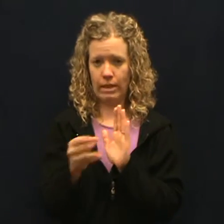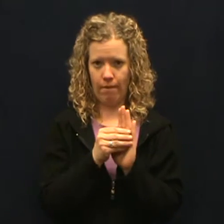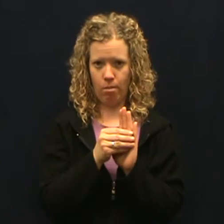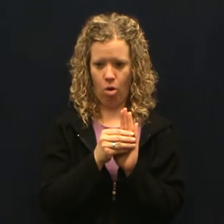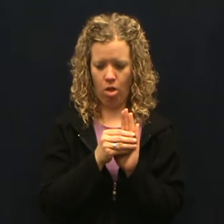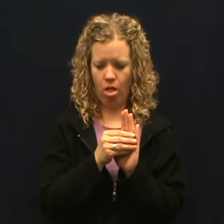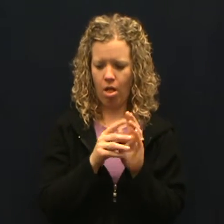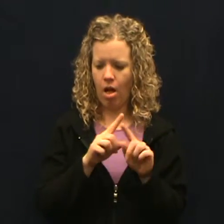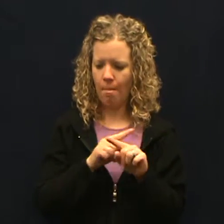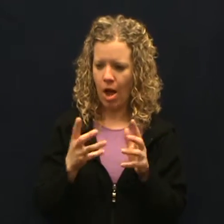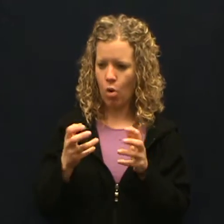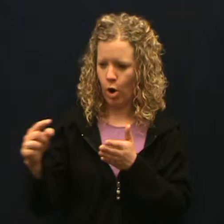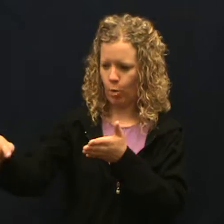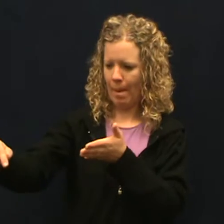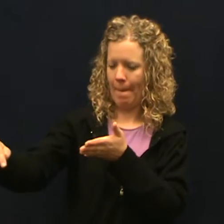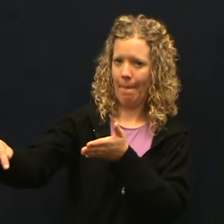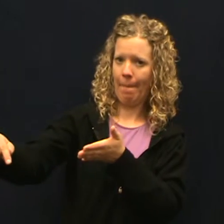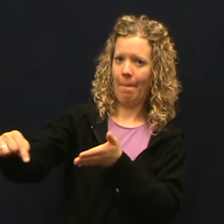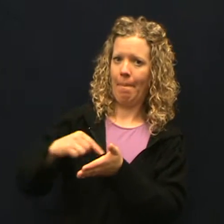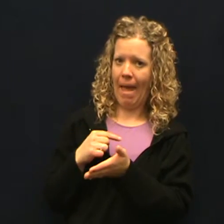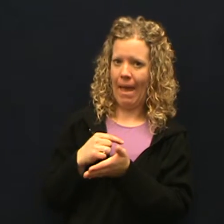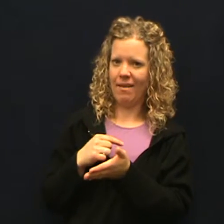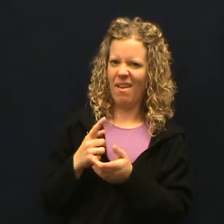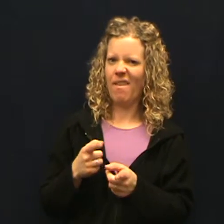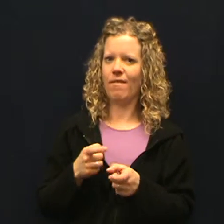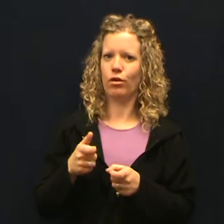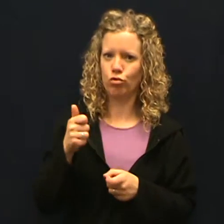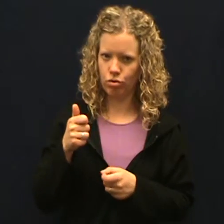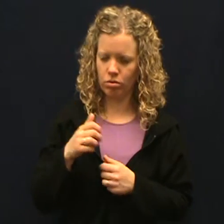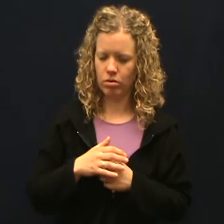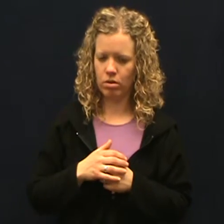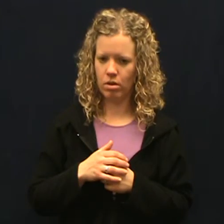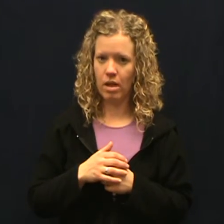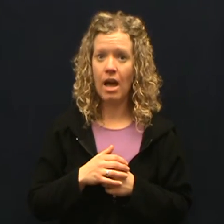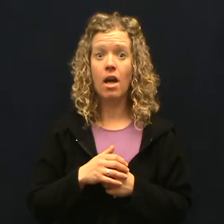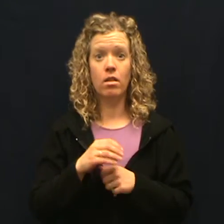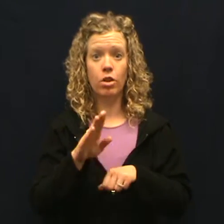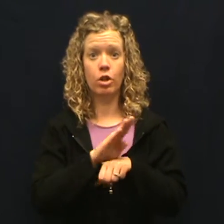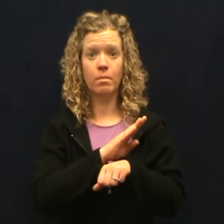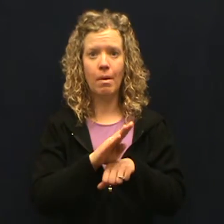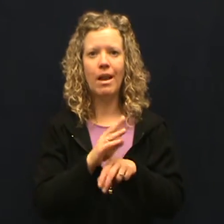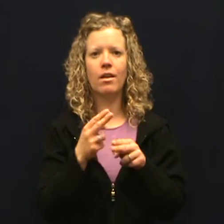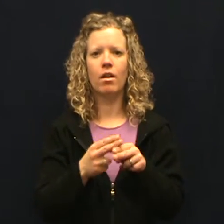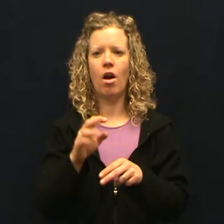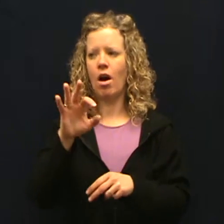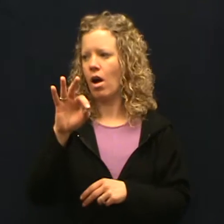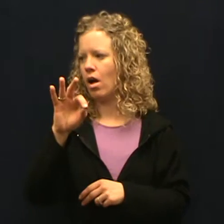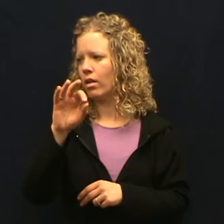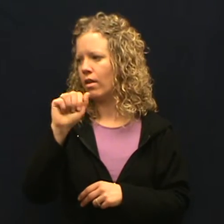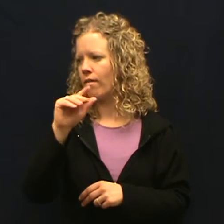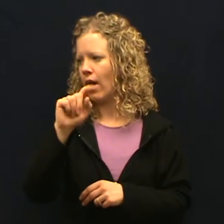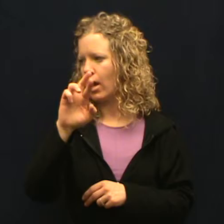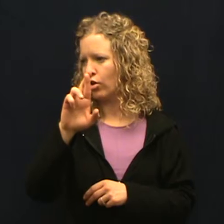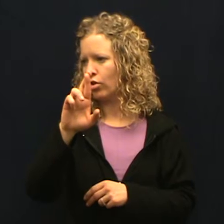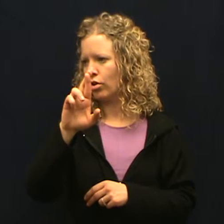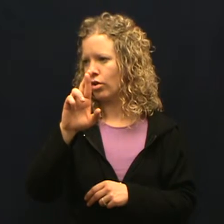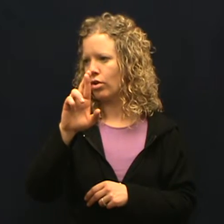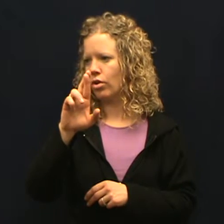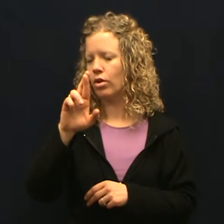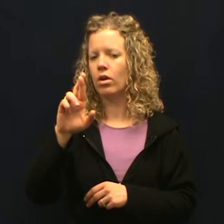the collection somehow. So there are companies that are called factor companies who will buy your accounts receivable and